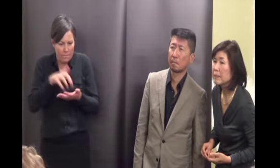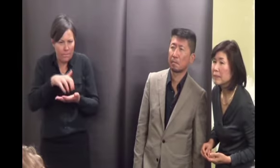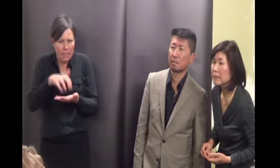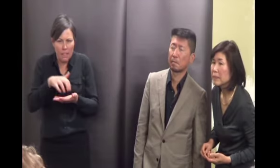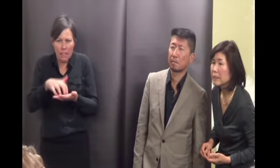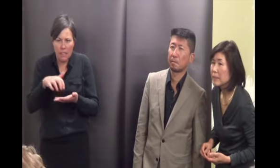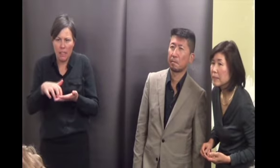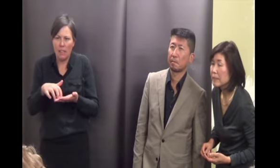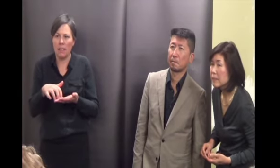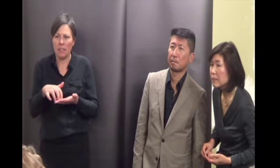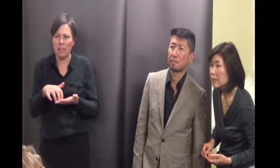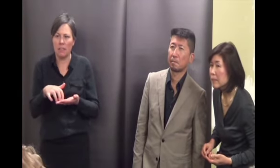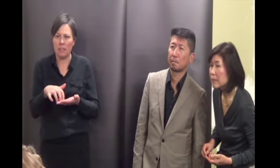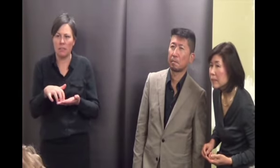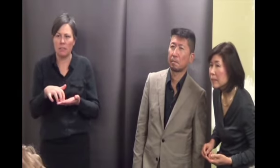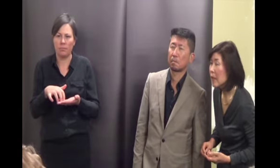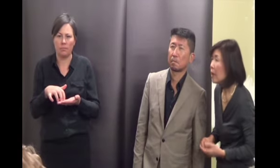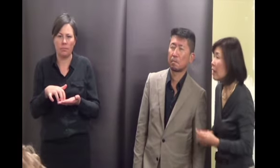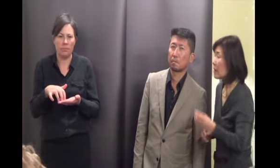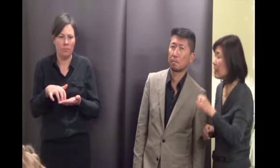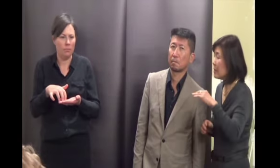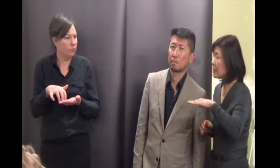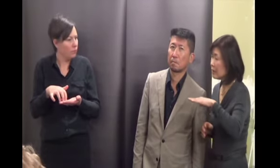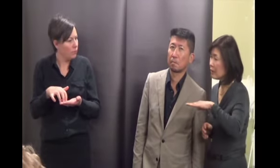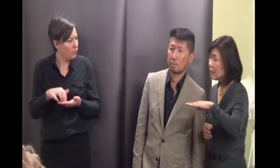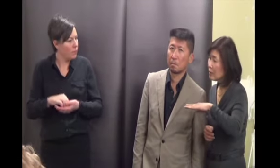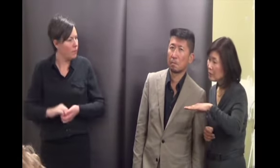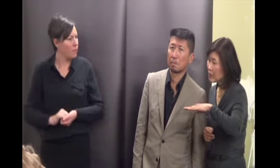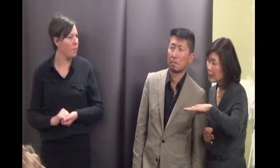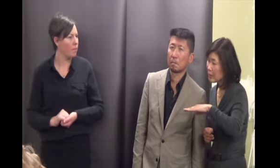How high is it raised from the paper?